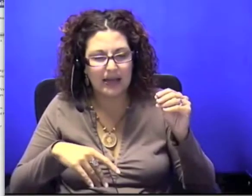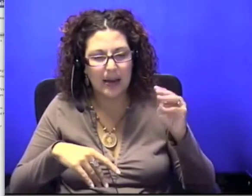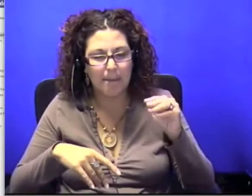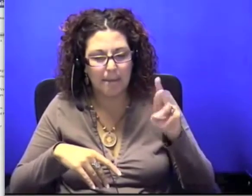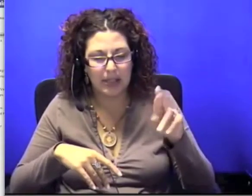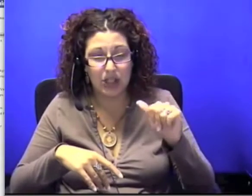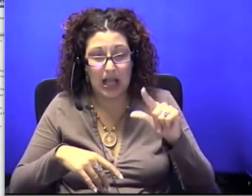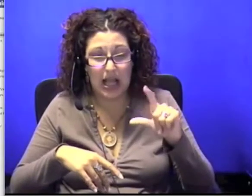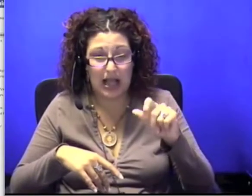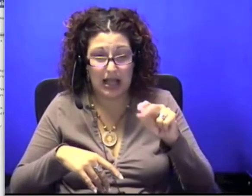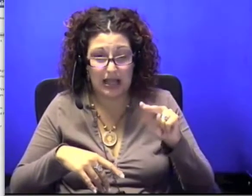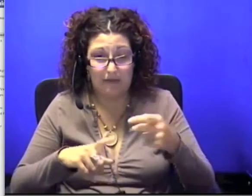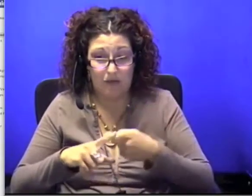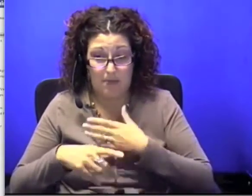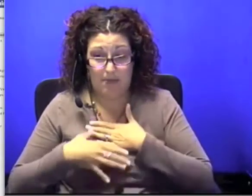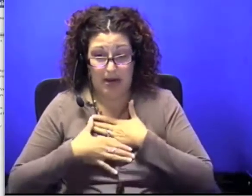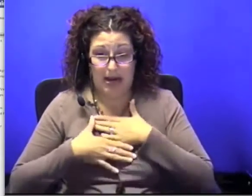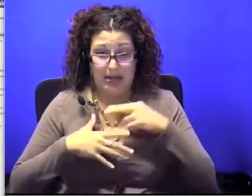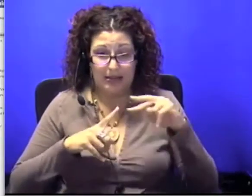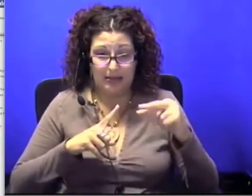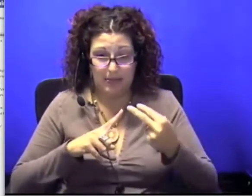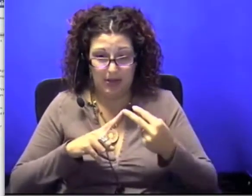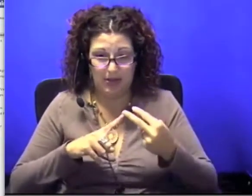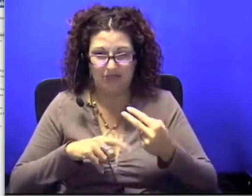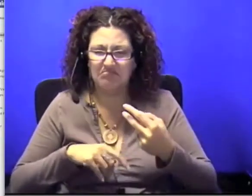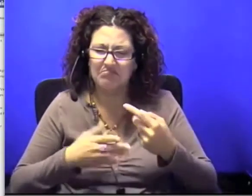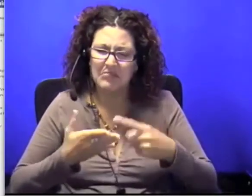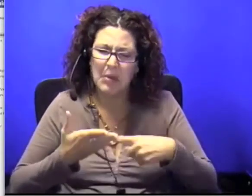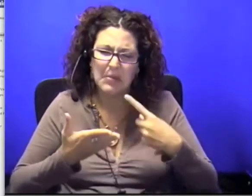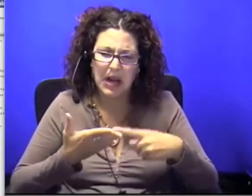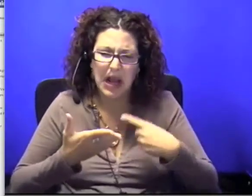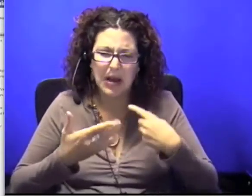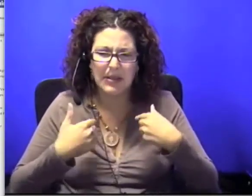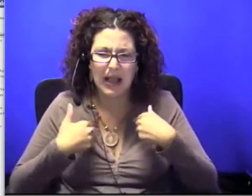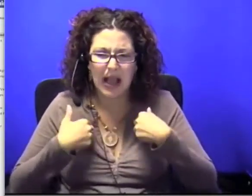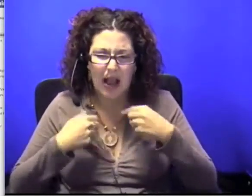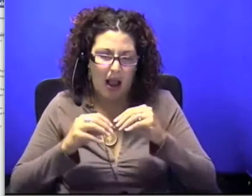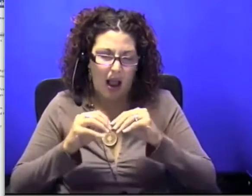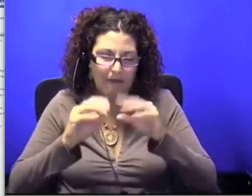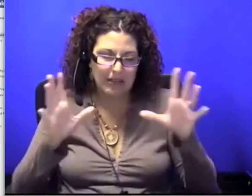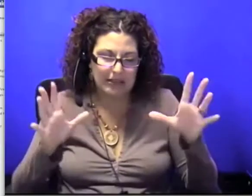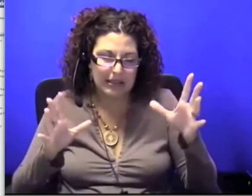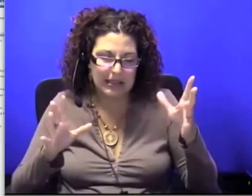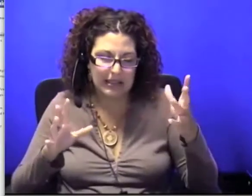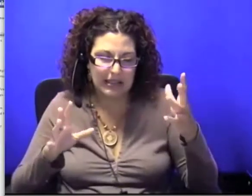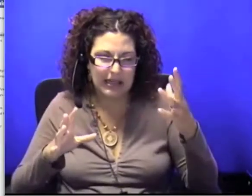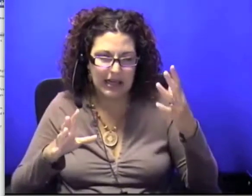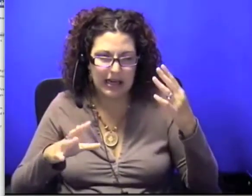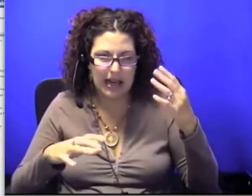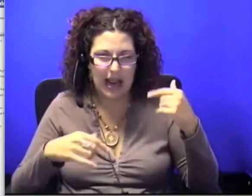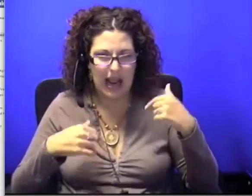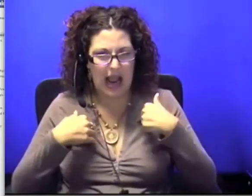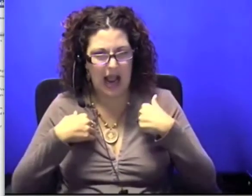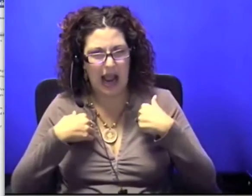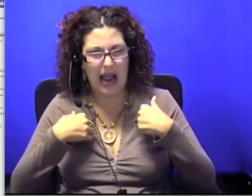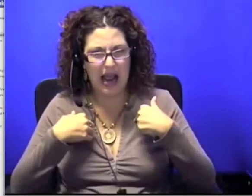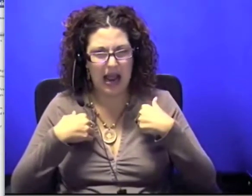And, Mr. Allen, from my viewpoint, there have been times that I am obviously known through everywhere that